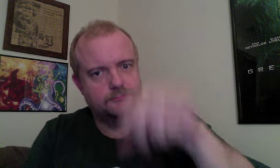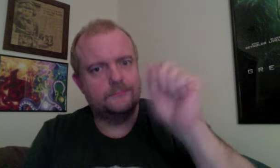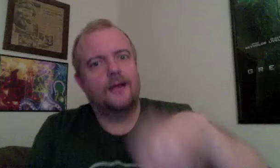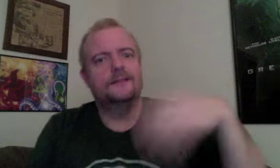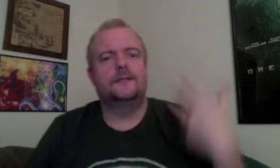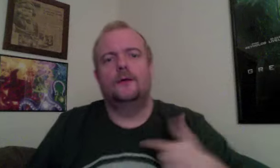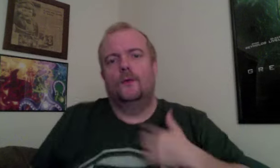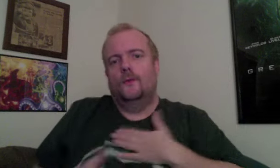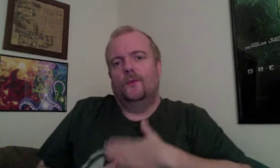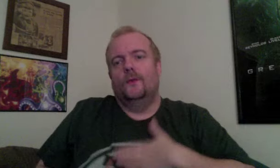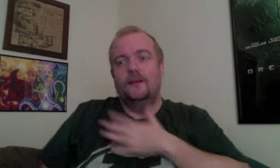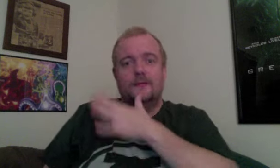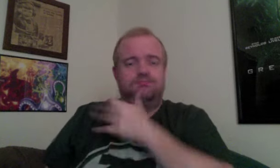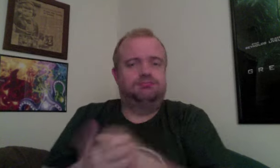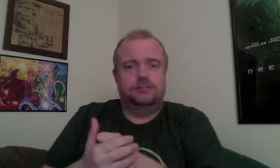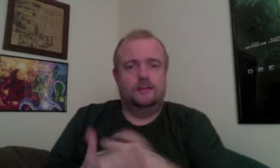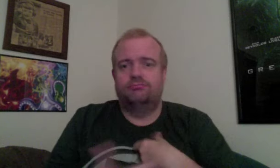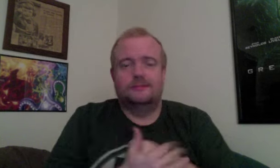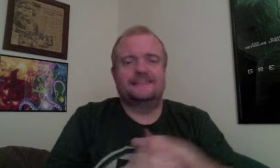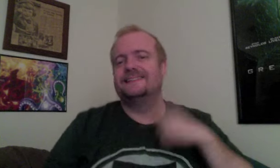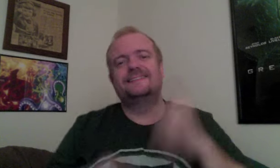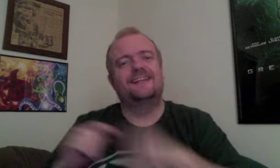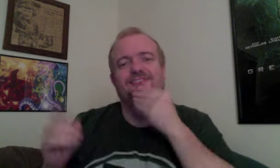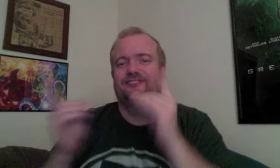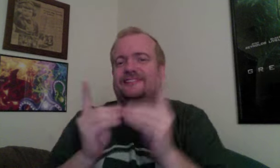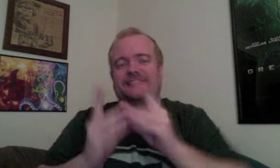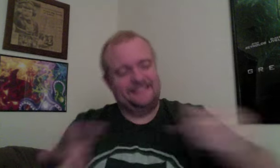Can science explain this mysterious first